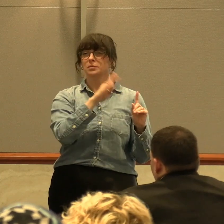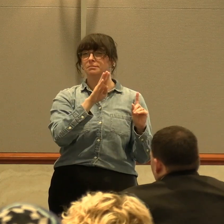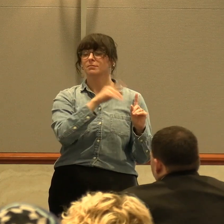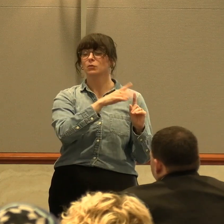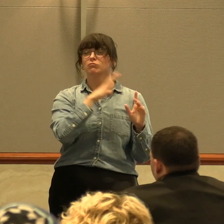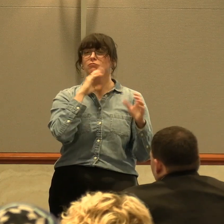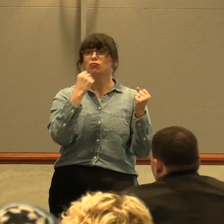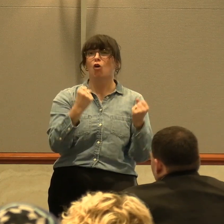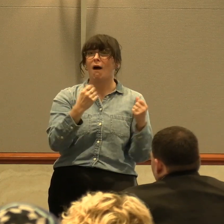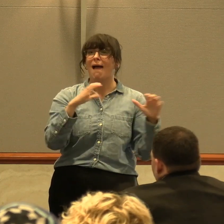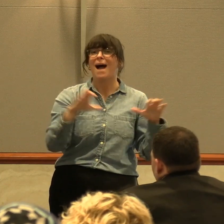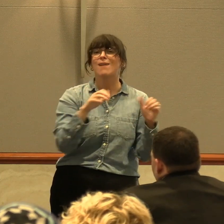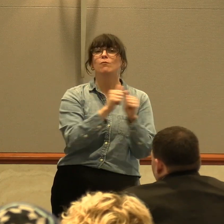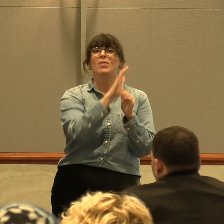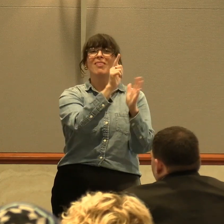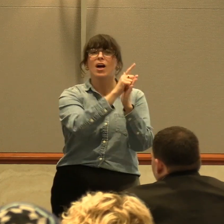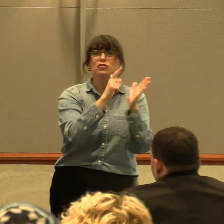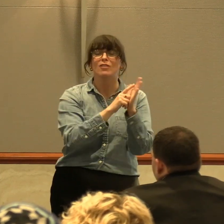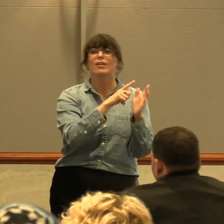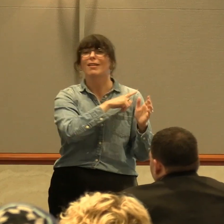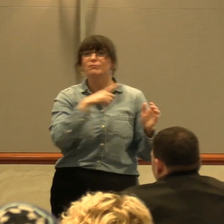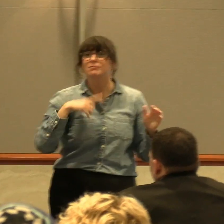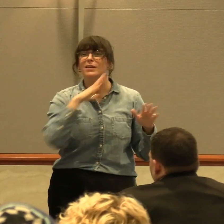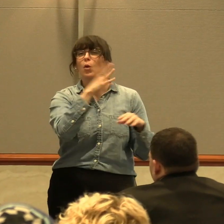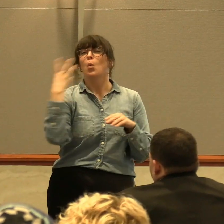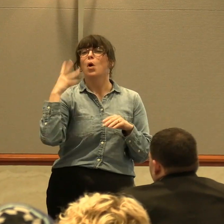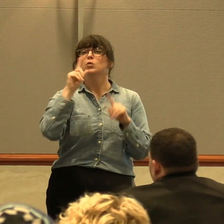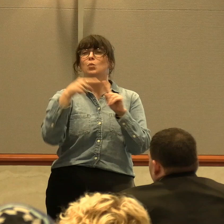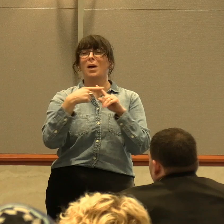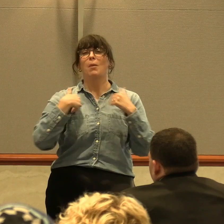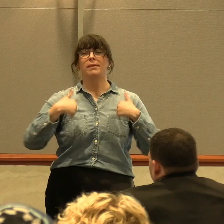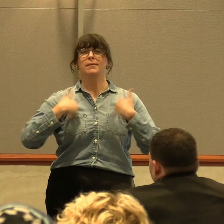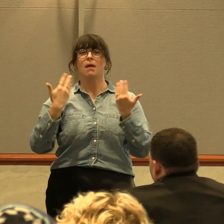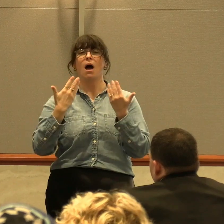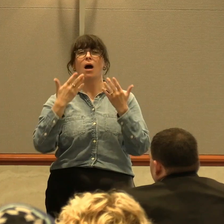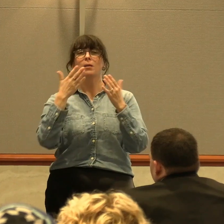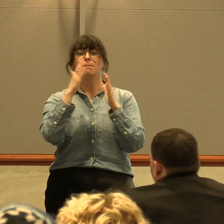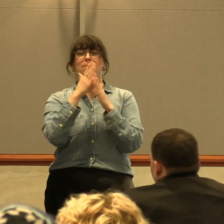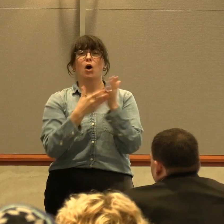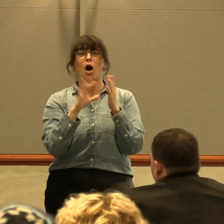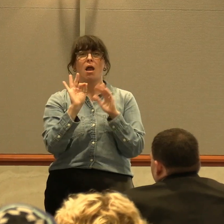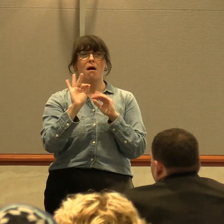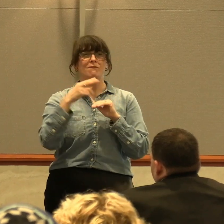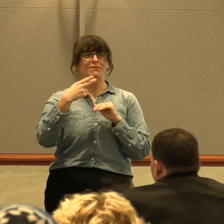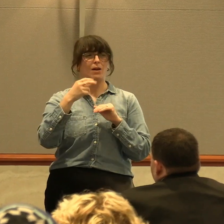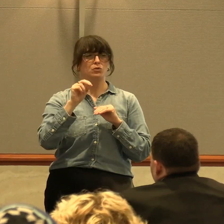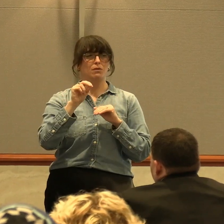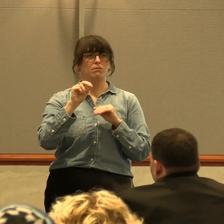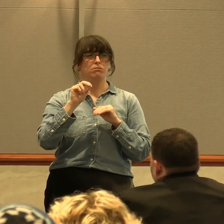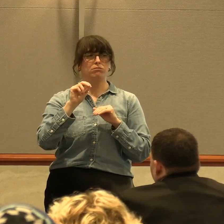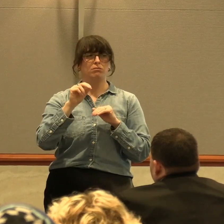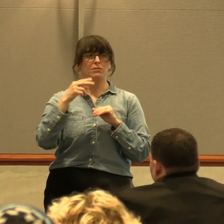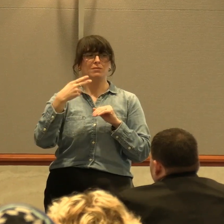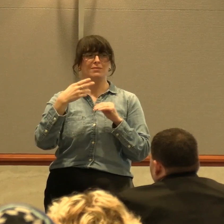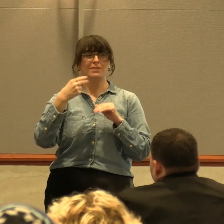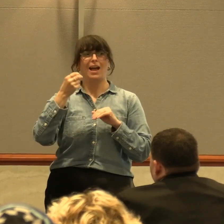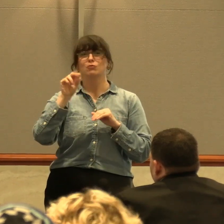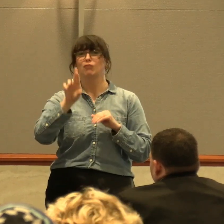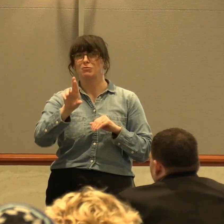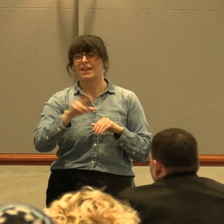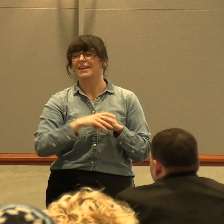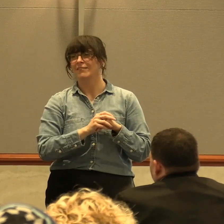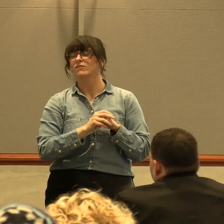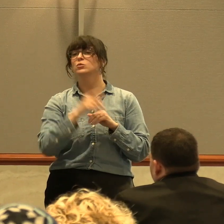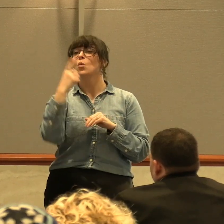active in legislation in Washington when I was a young member of the House of Representatives. There